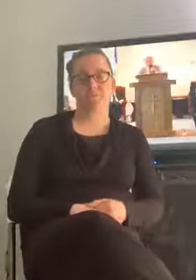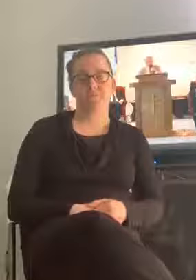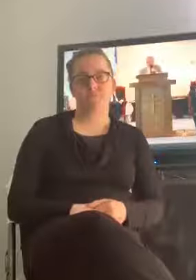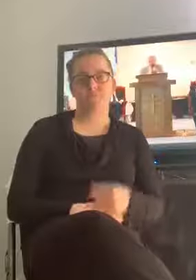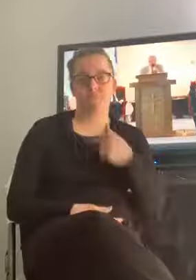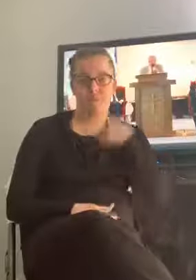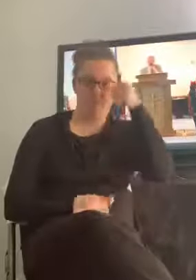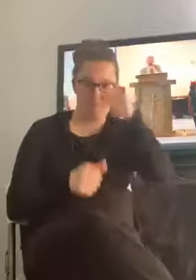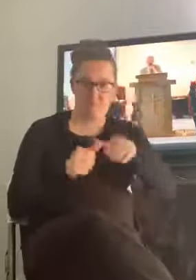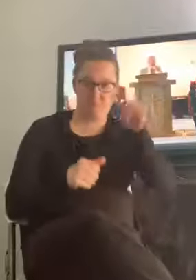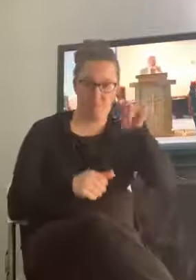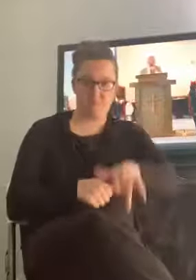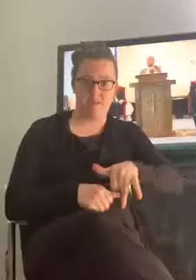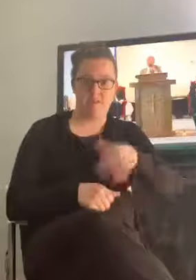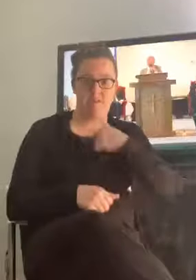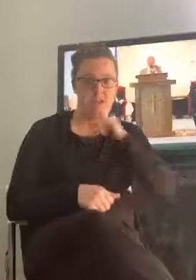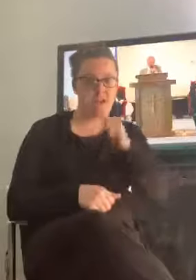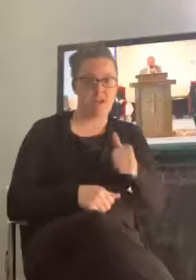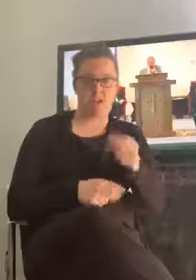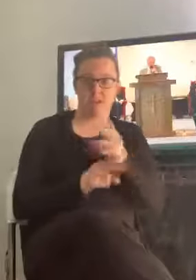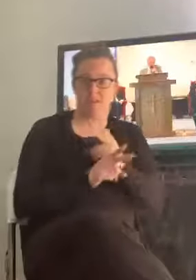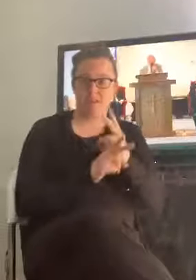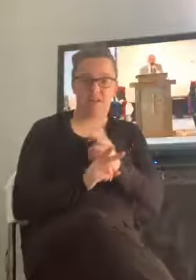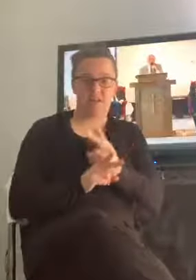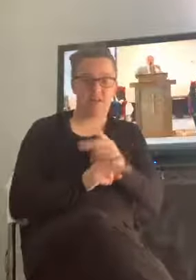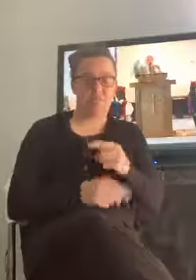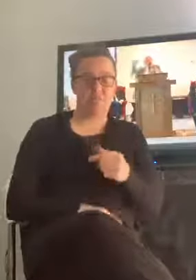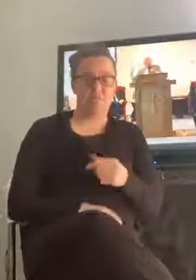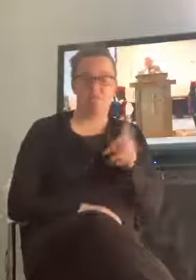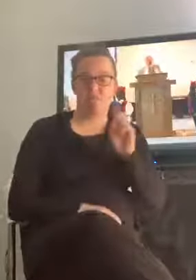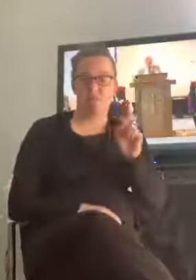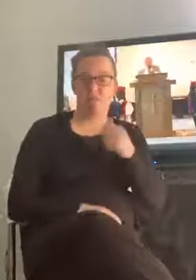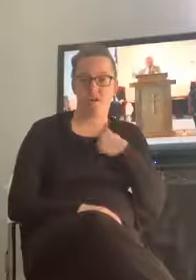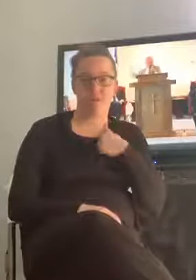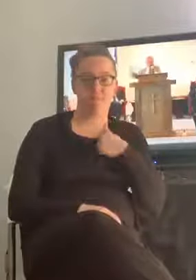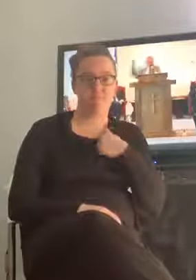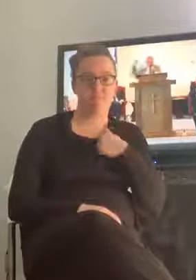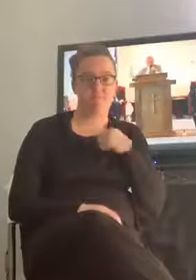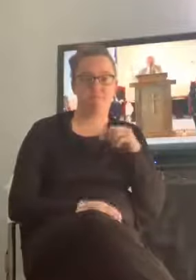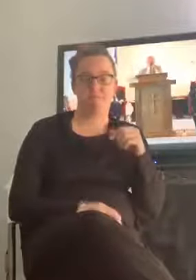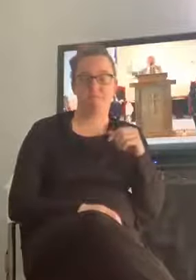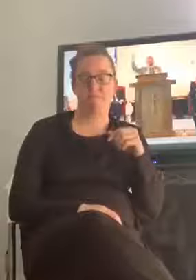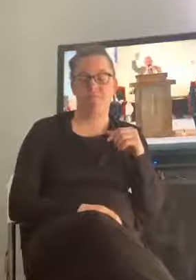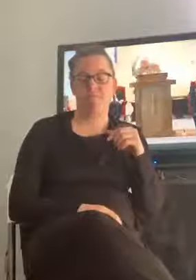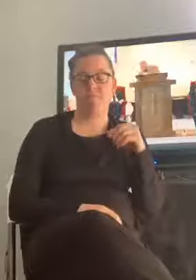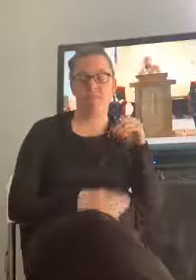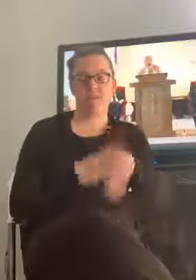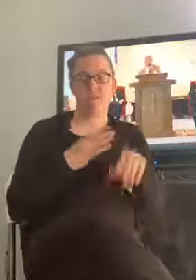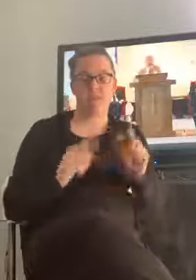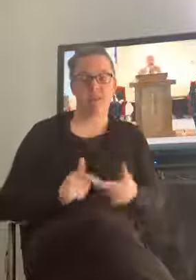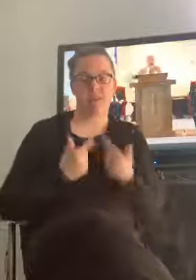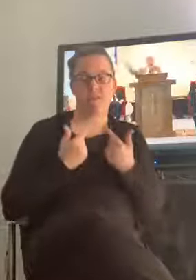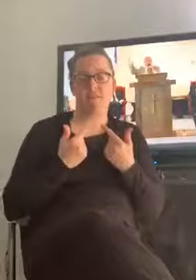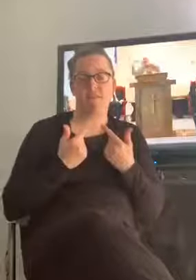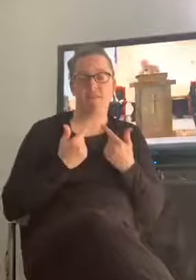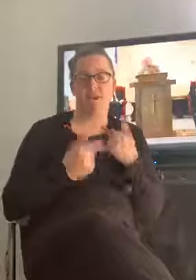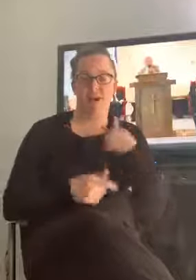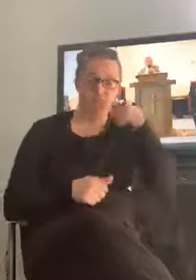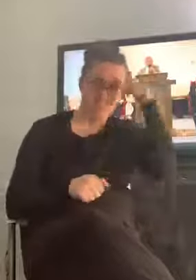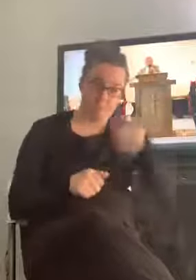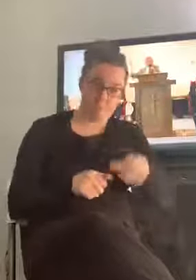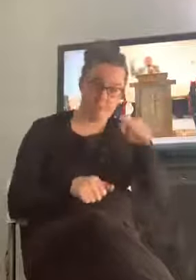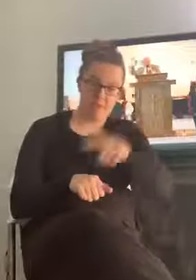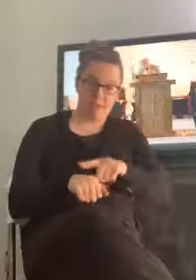I remember that. I don't care where I'm at in life. I can remember the times that the Lord has protected me and